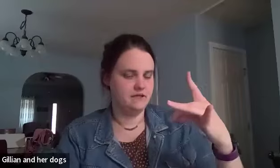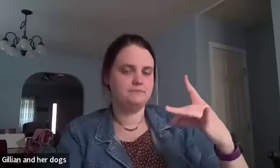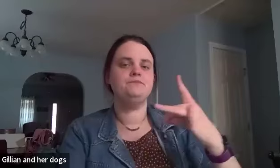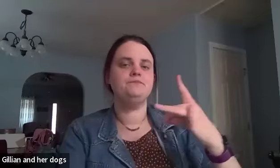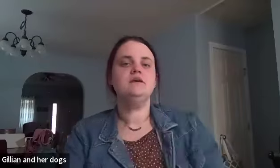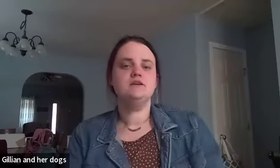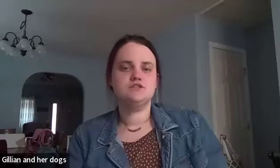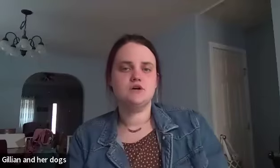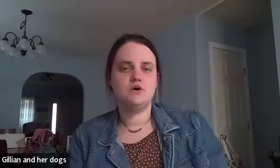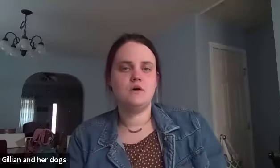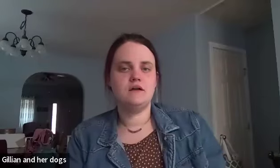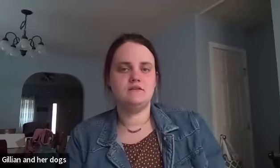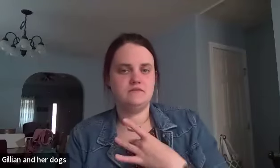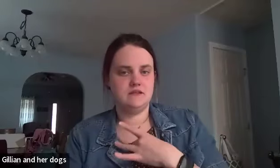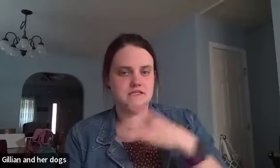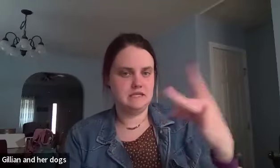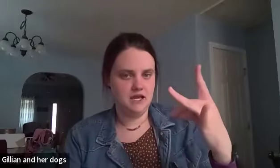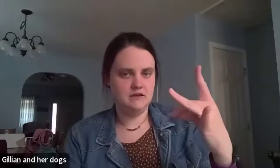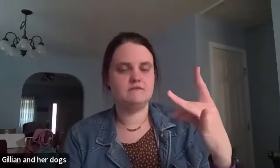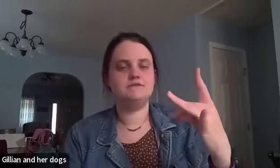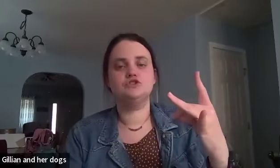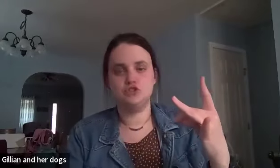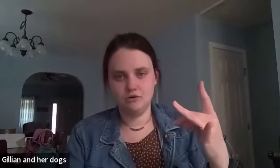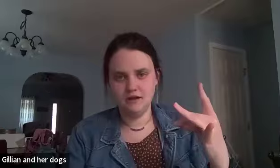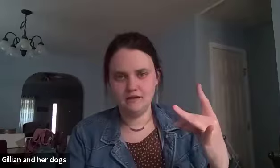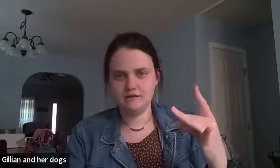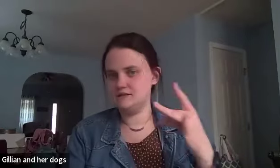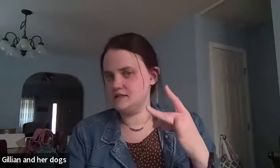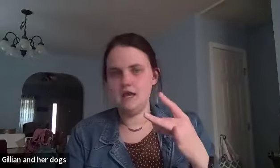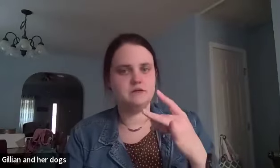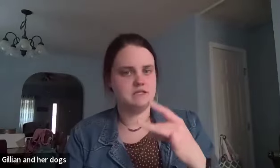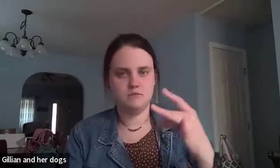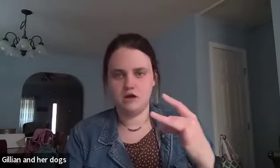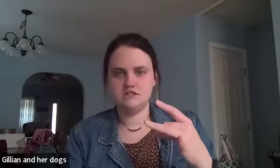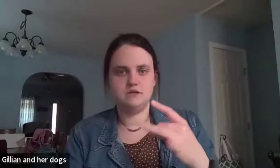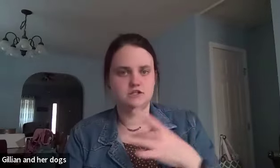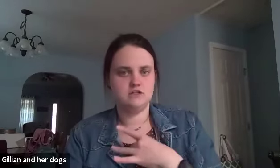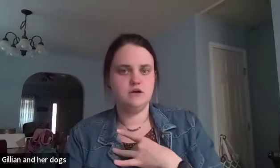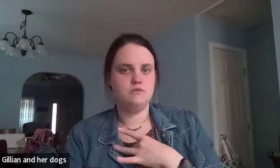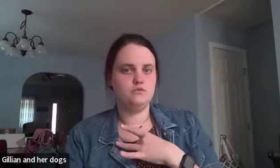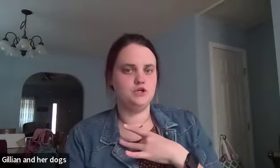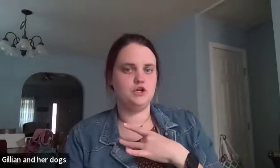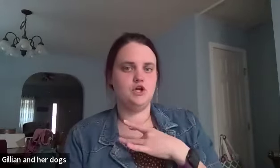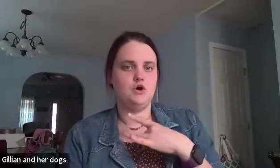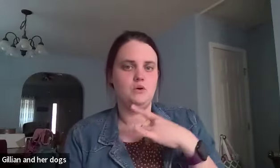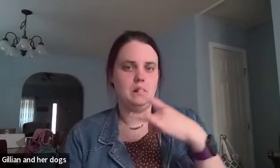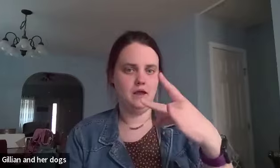like. So this like for don't like, same exact process we had talked about. We're going to go